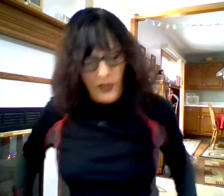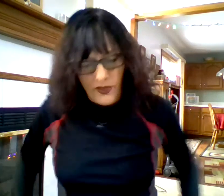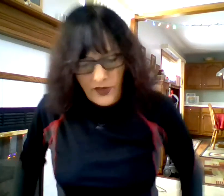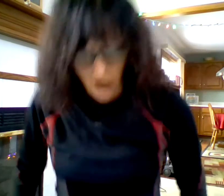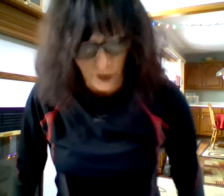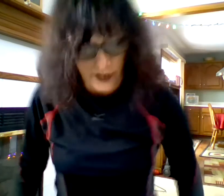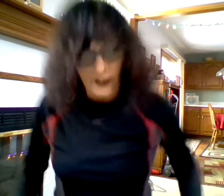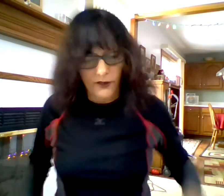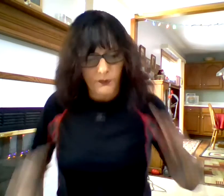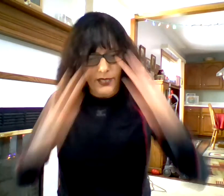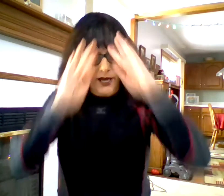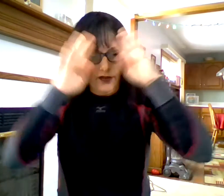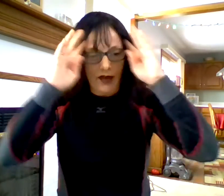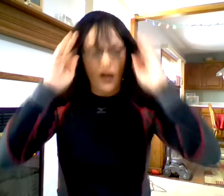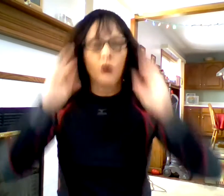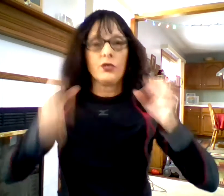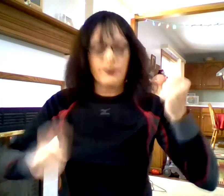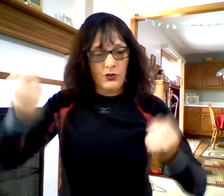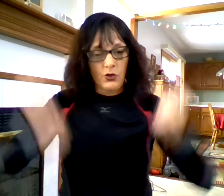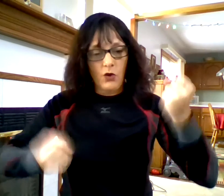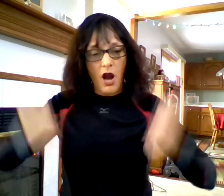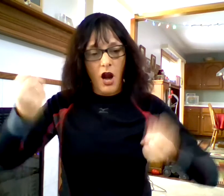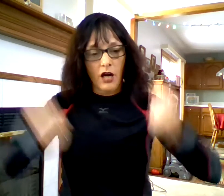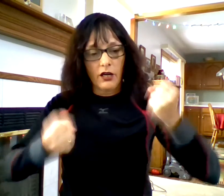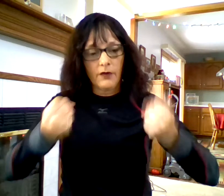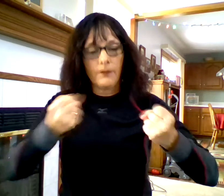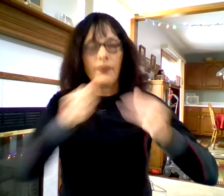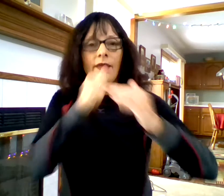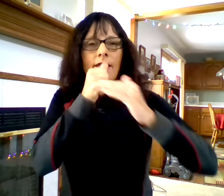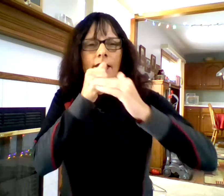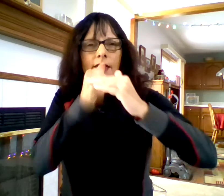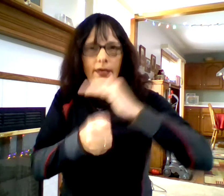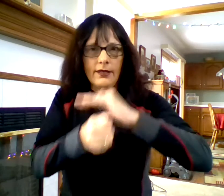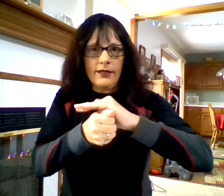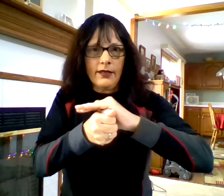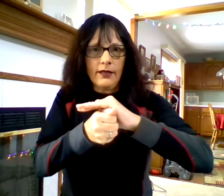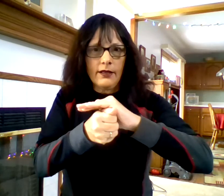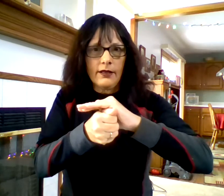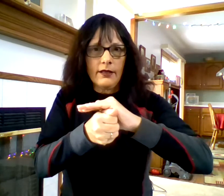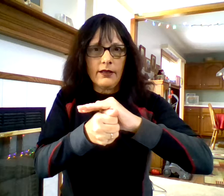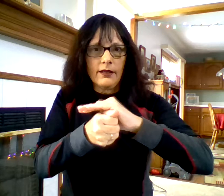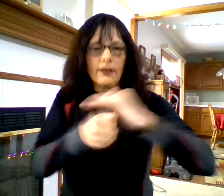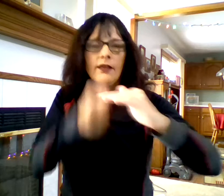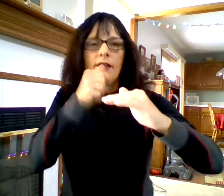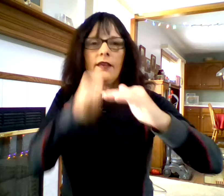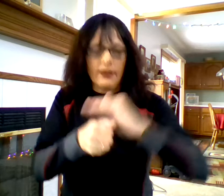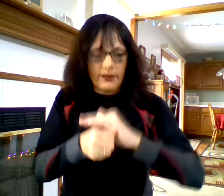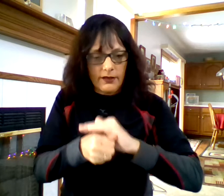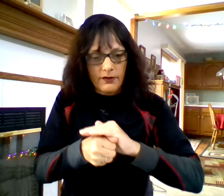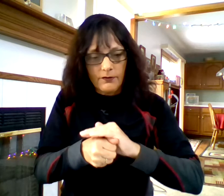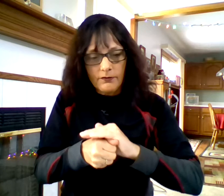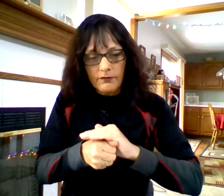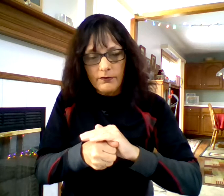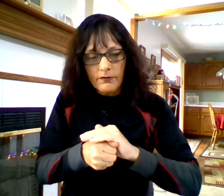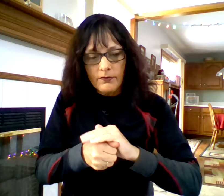The car was hidden behind the house. So car. Hidden. Hidden.